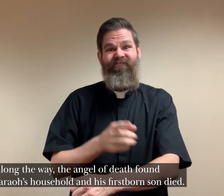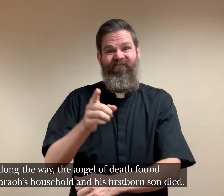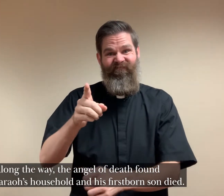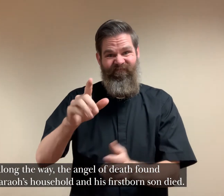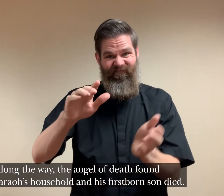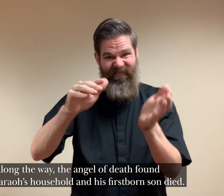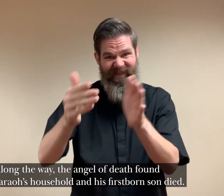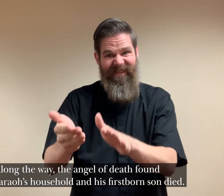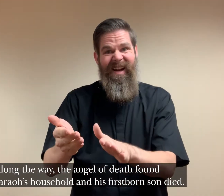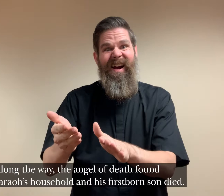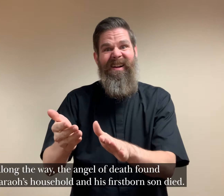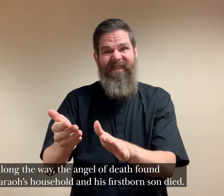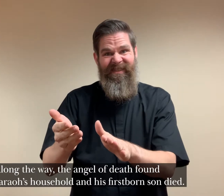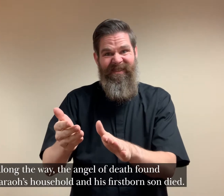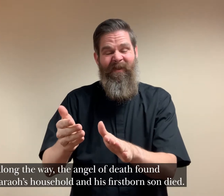died.